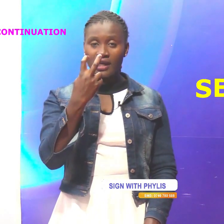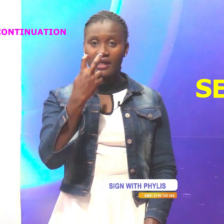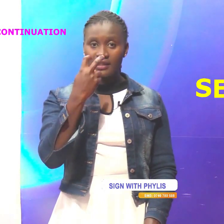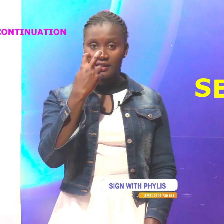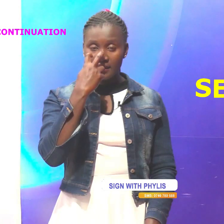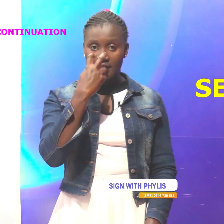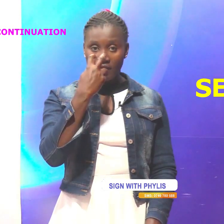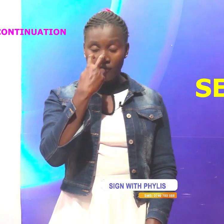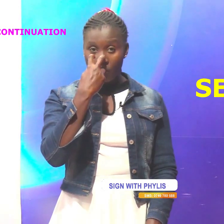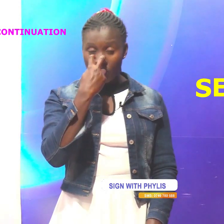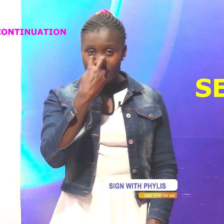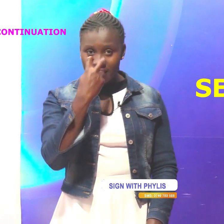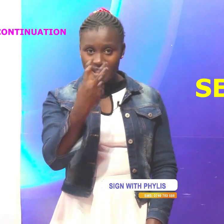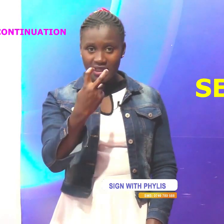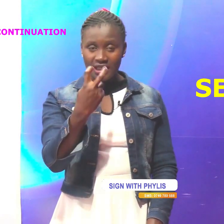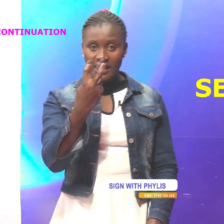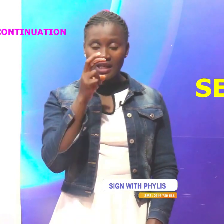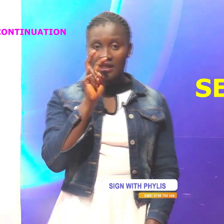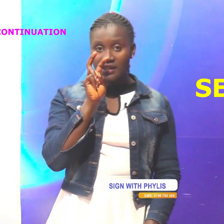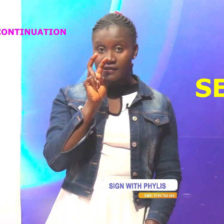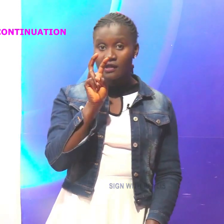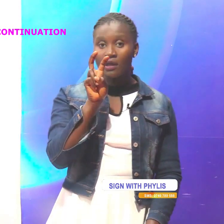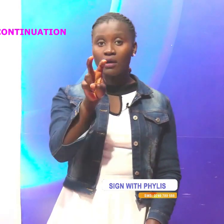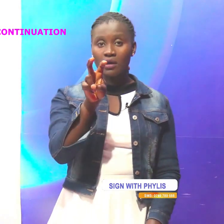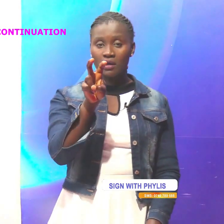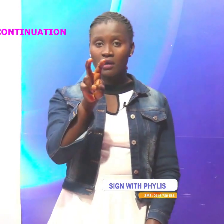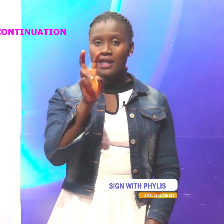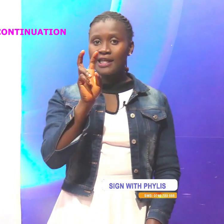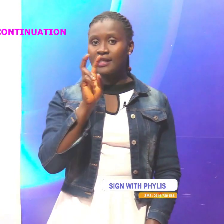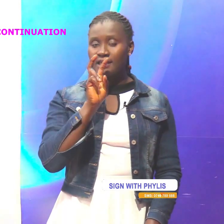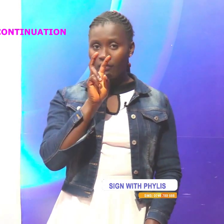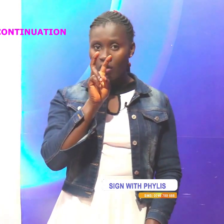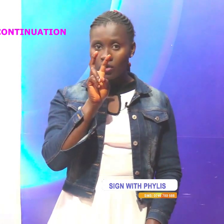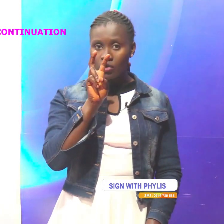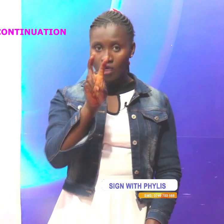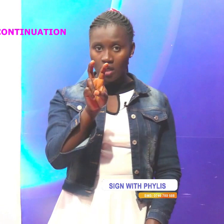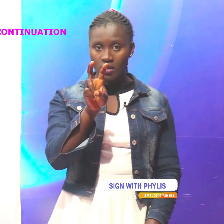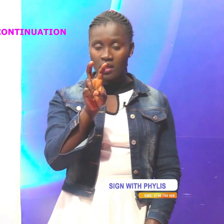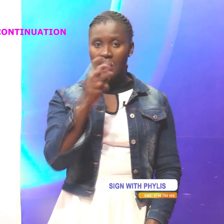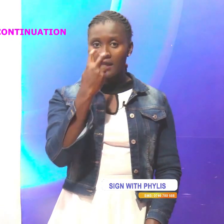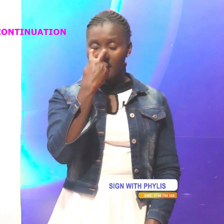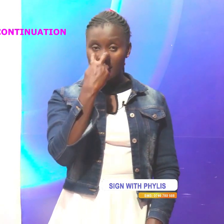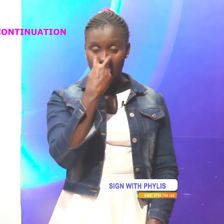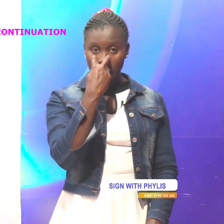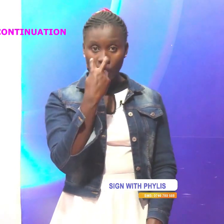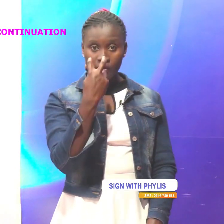is the sign for see. And then this is look. This is for look. And then this is for